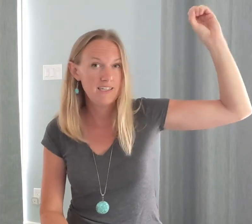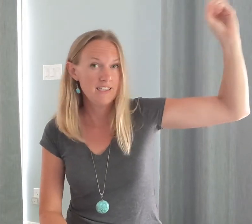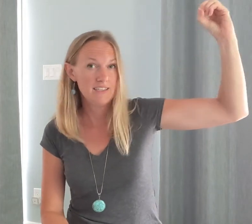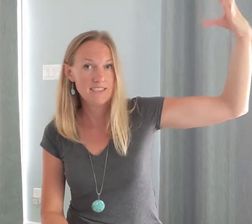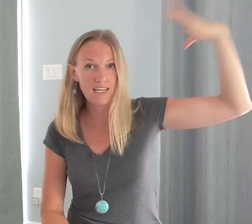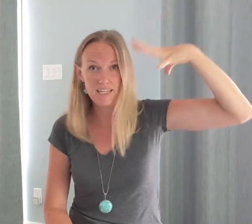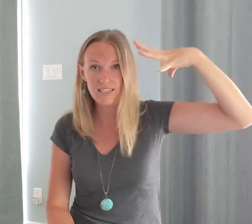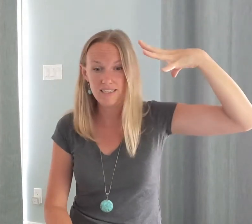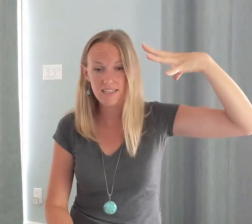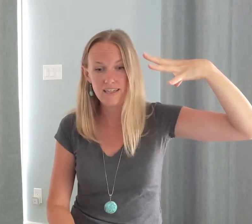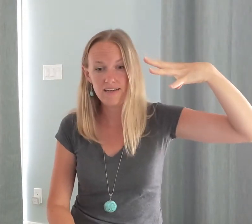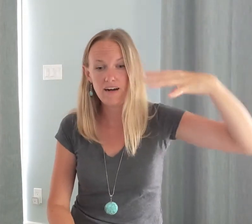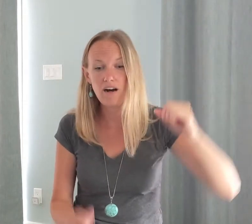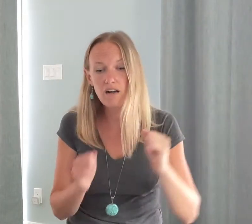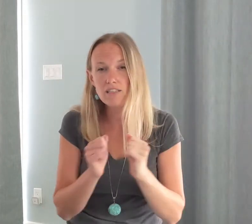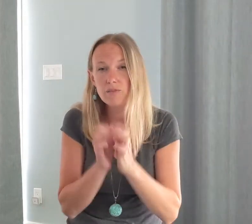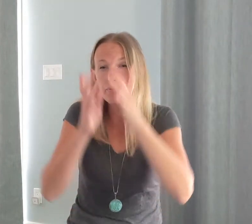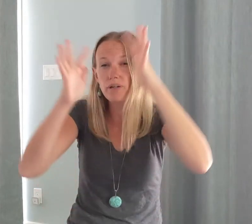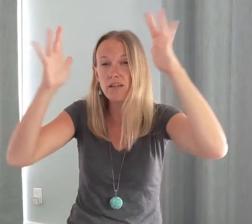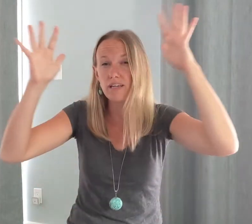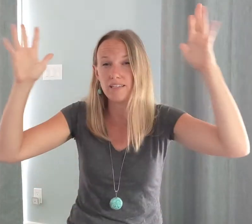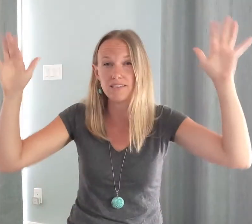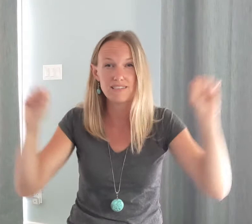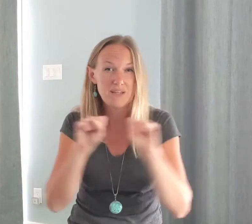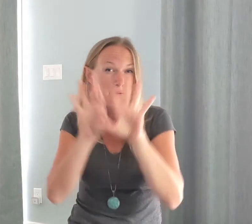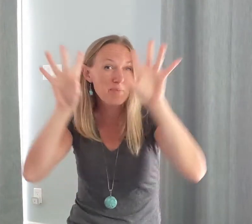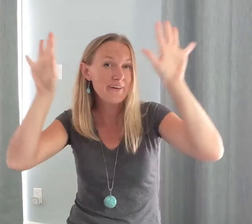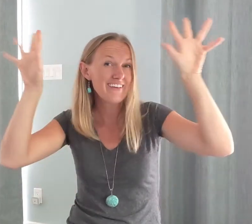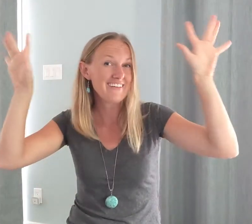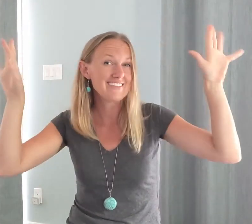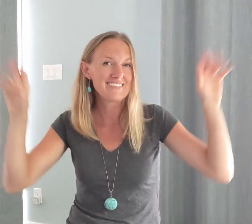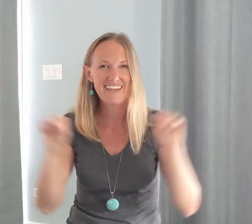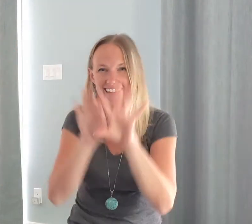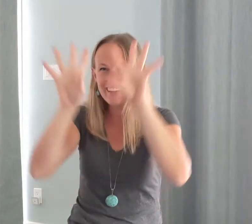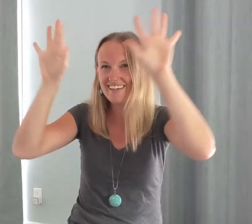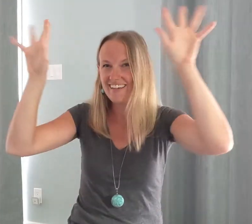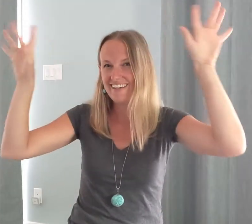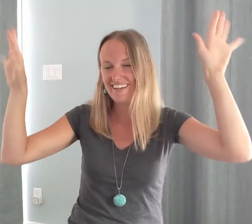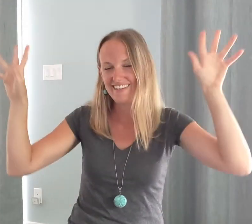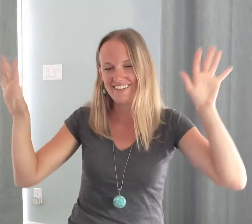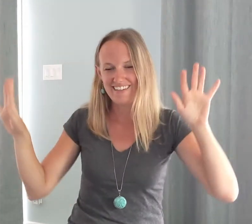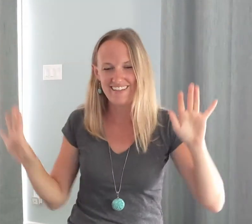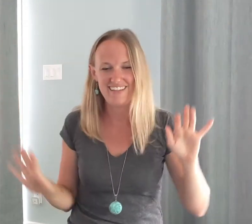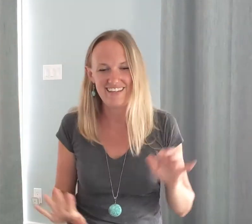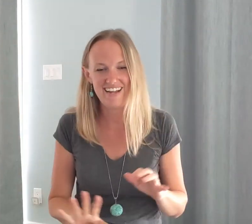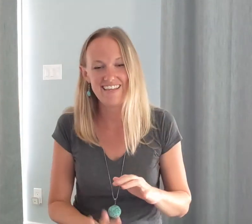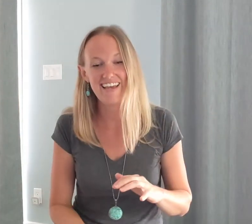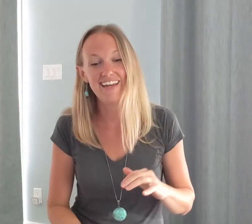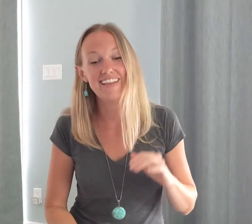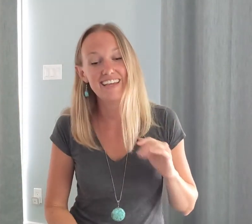The sun in all its brilliance. Brilliance, okay? And then the King